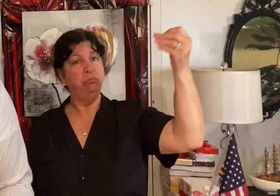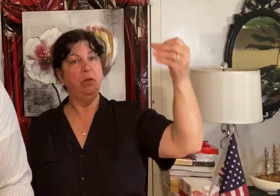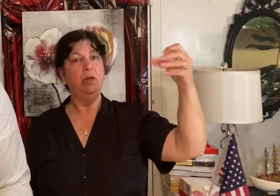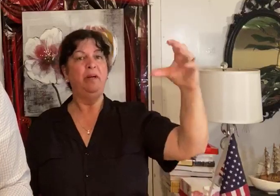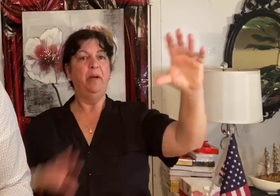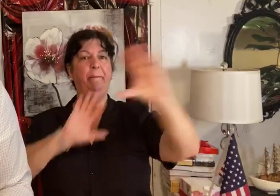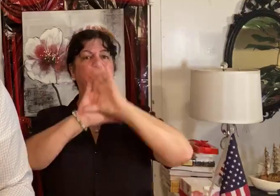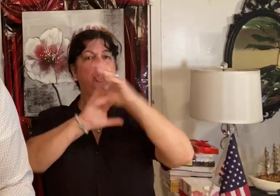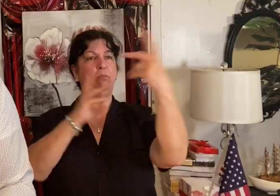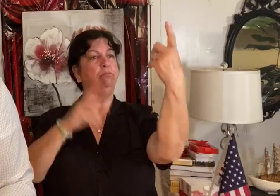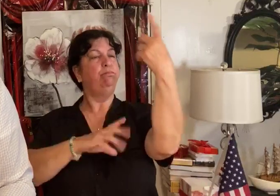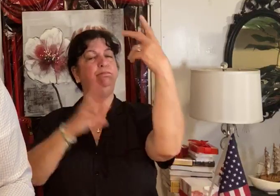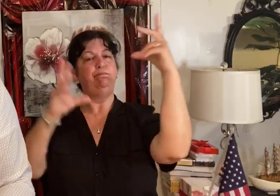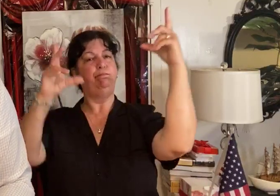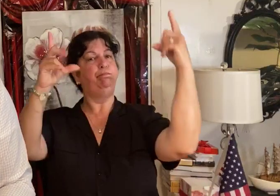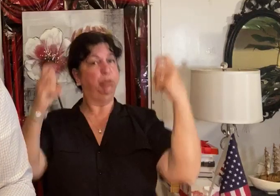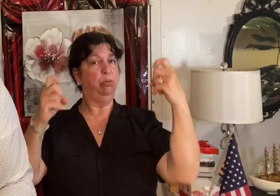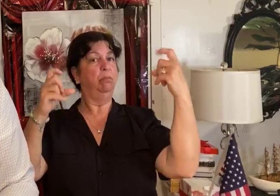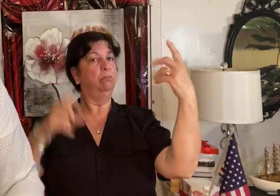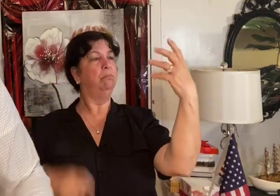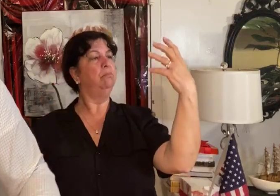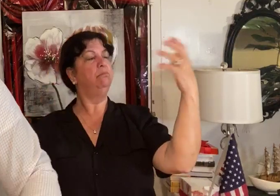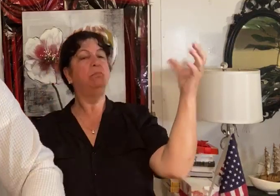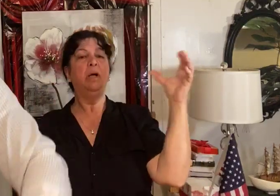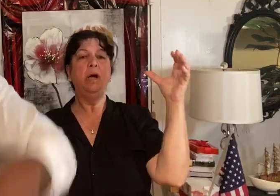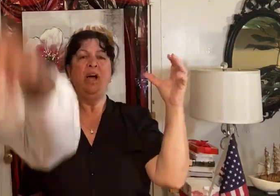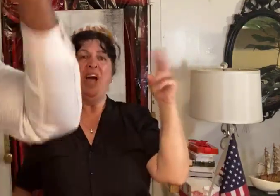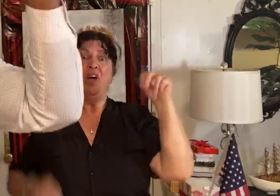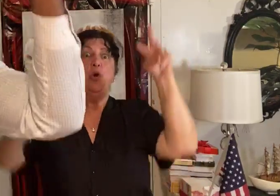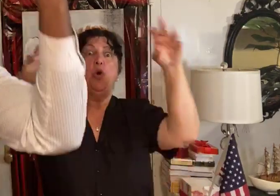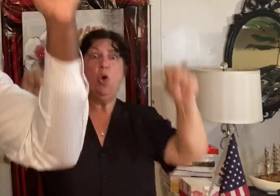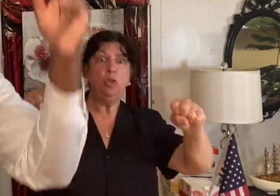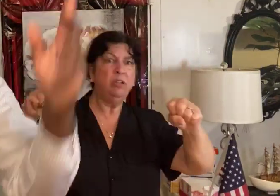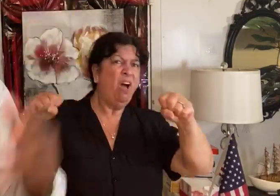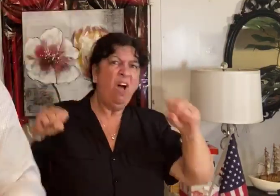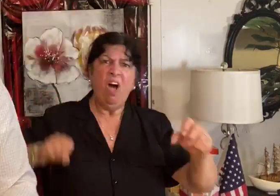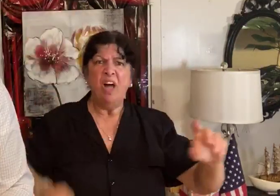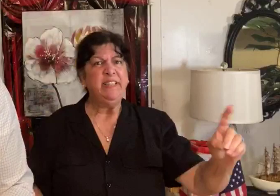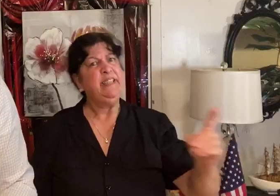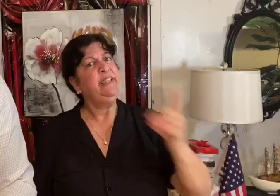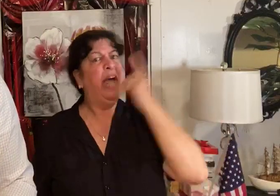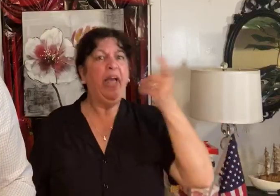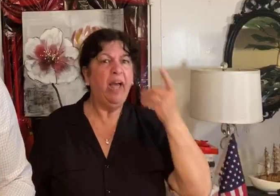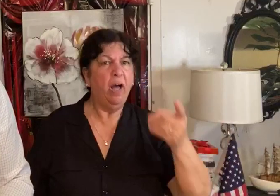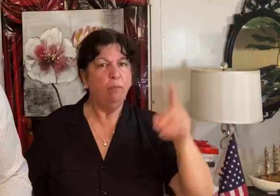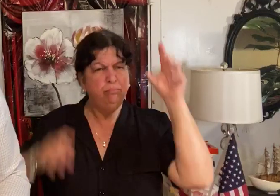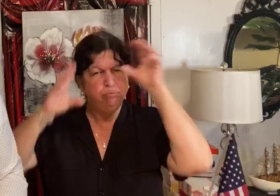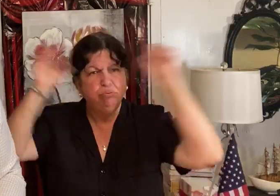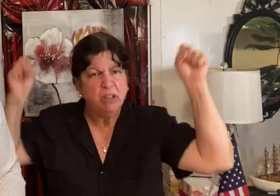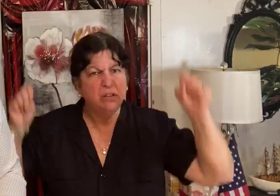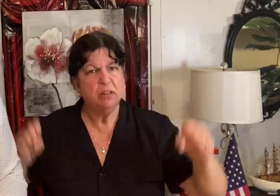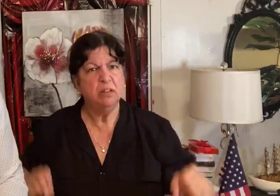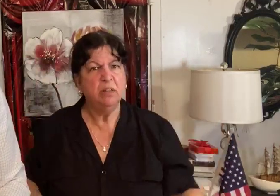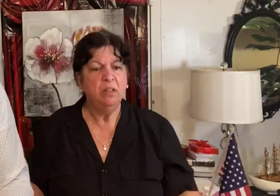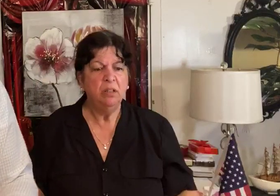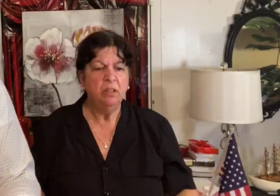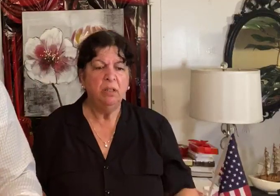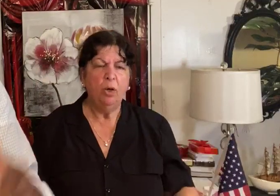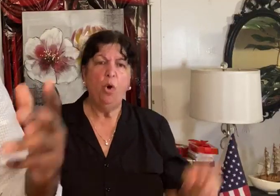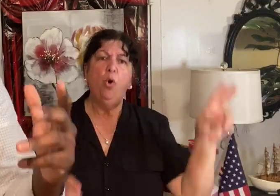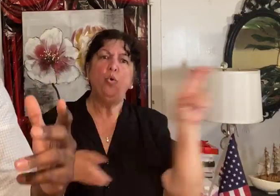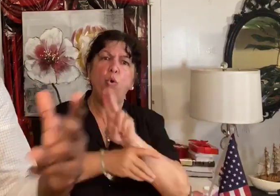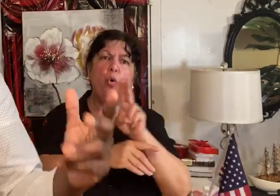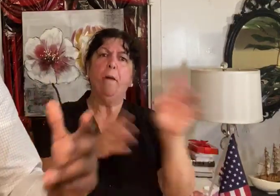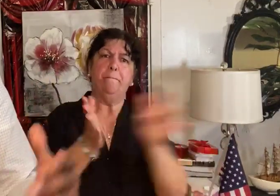picture. And the news networks were in an uproar. How dare the president use